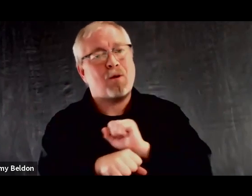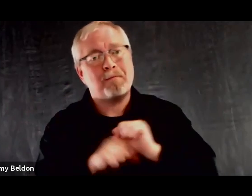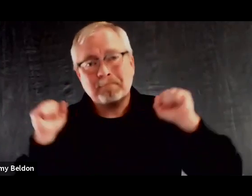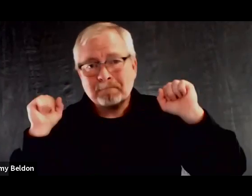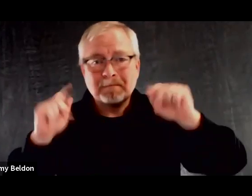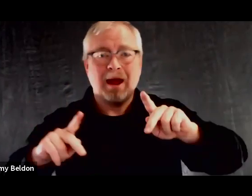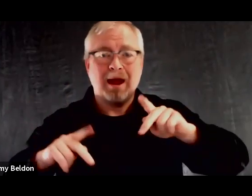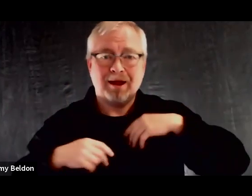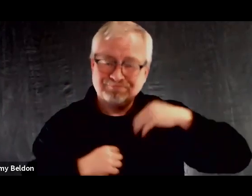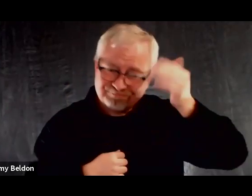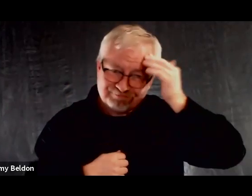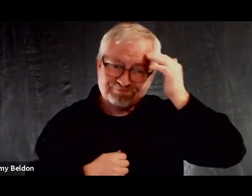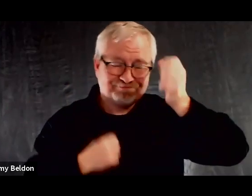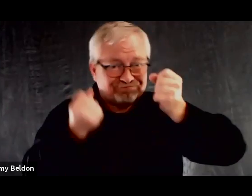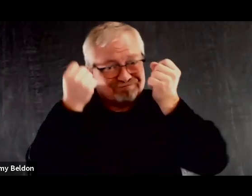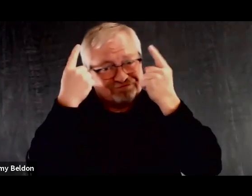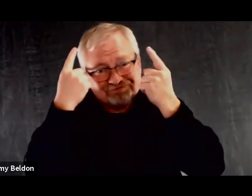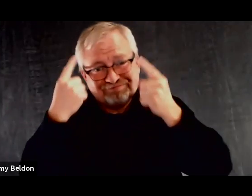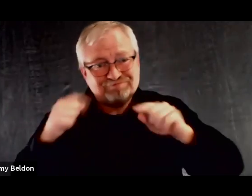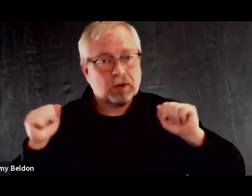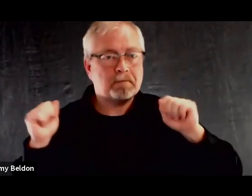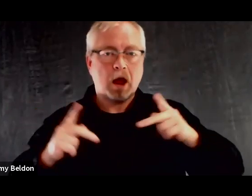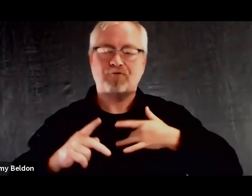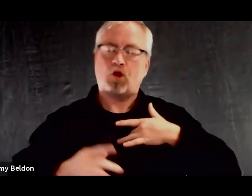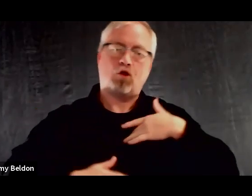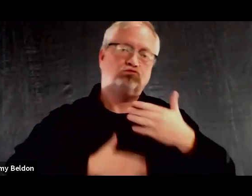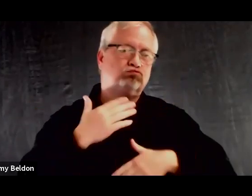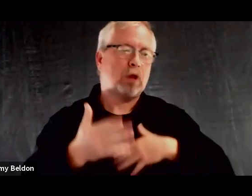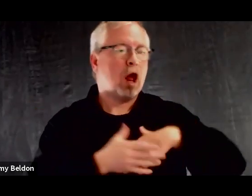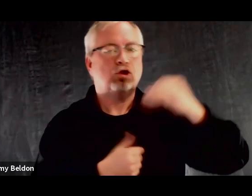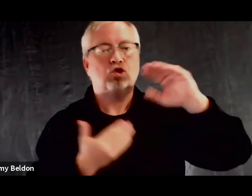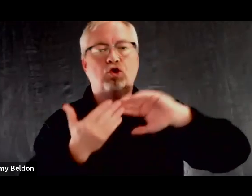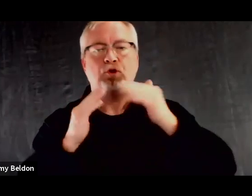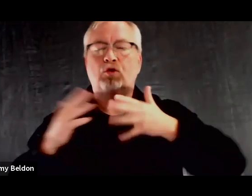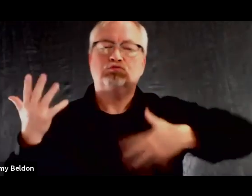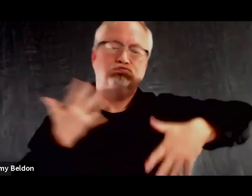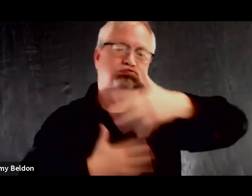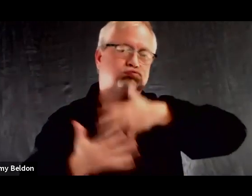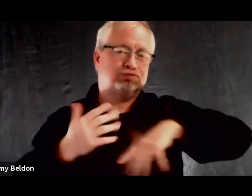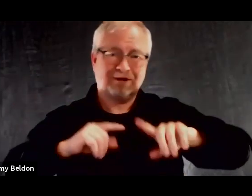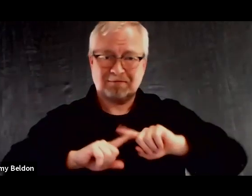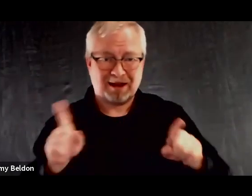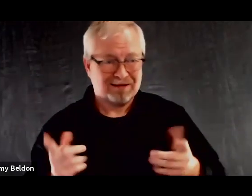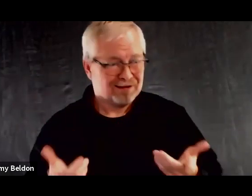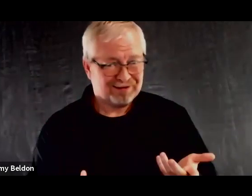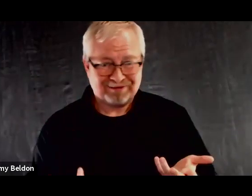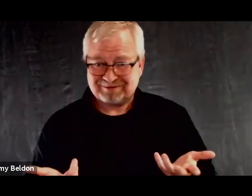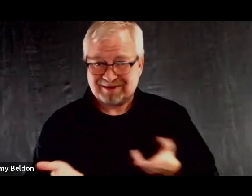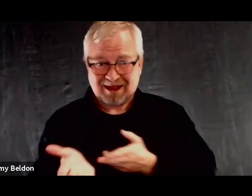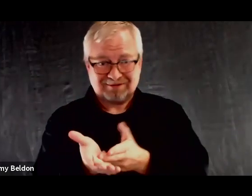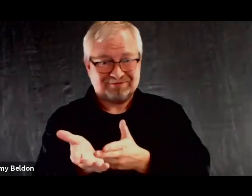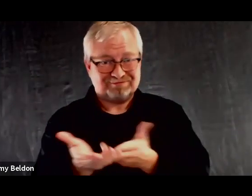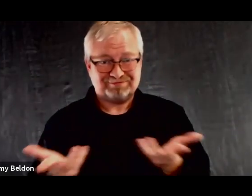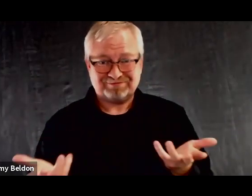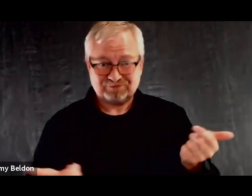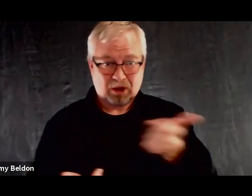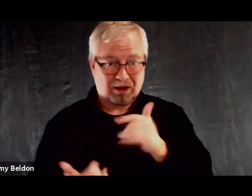to engaging in the community. As the governor has said, nobody's more eager for that than he is.